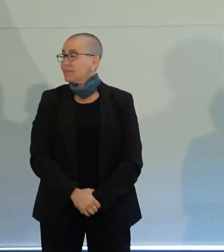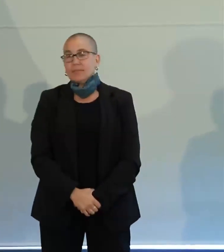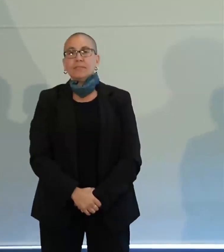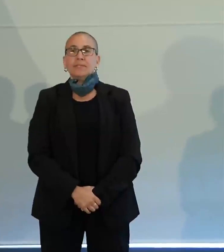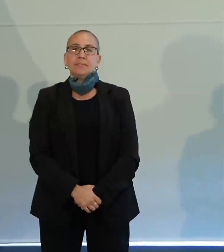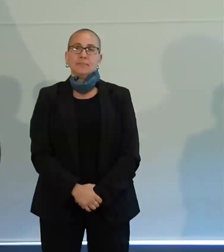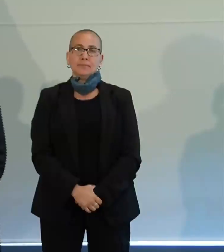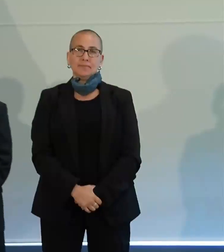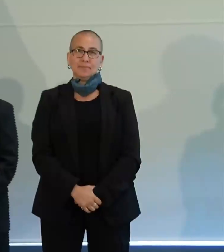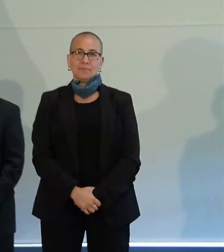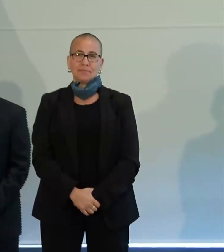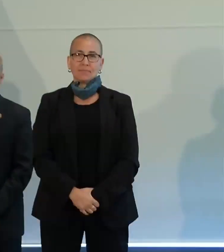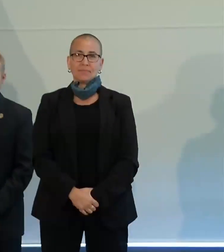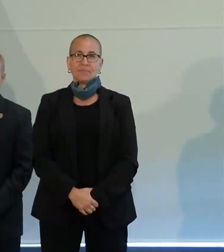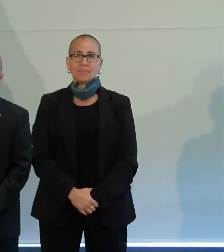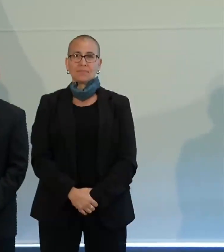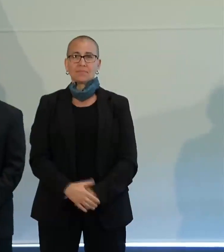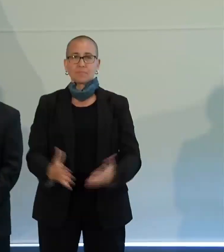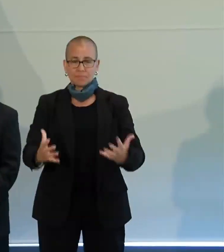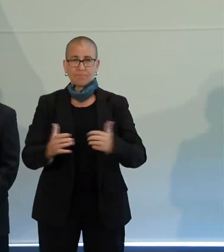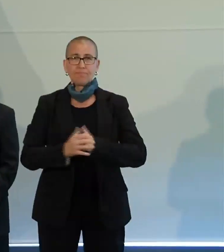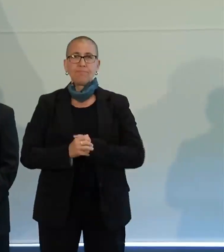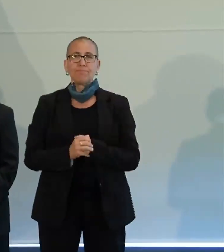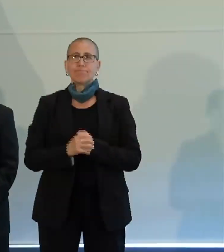First of all, thank you, ladies and gentlemen of the press.